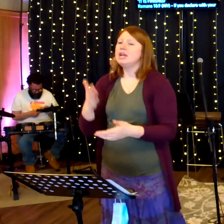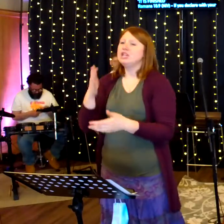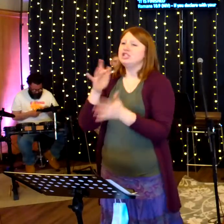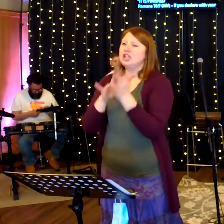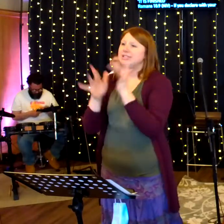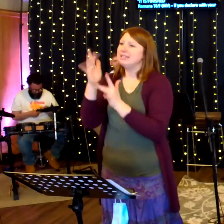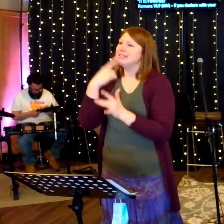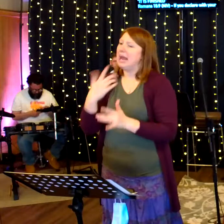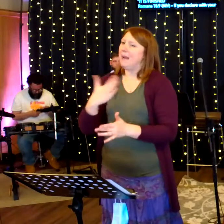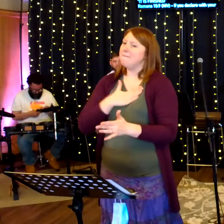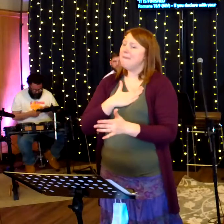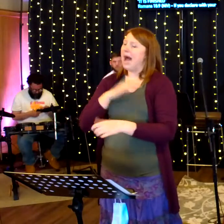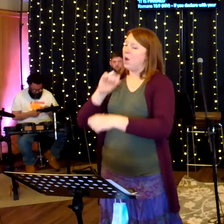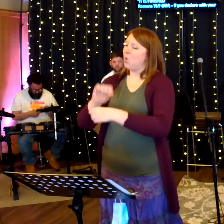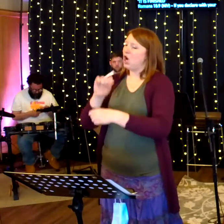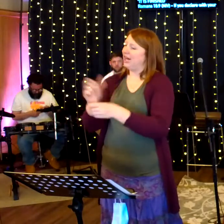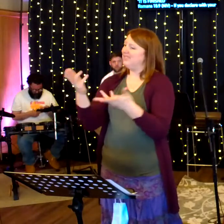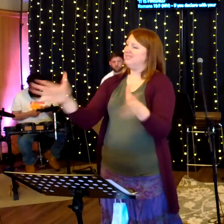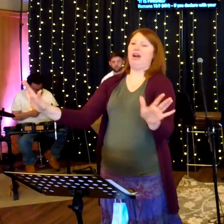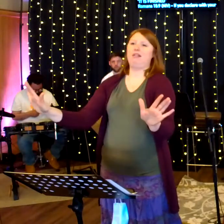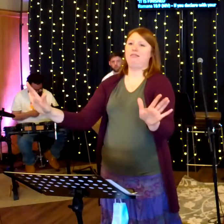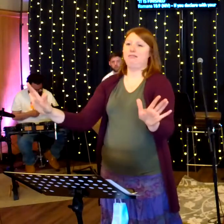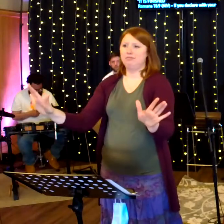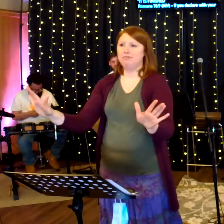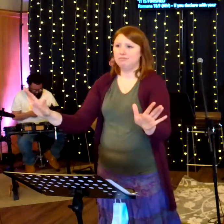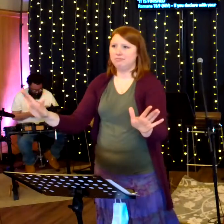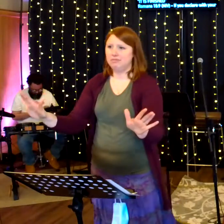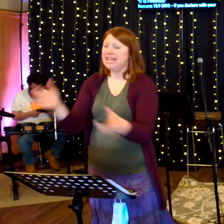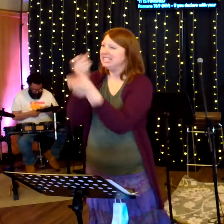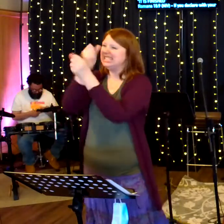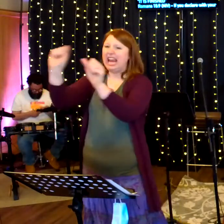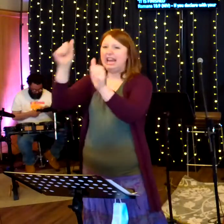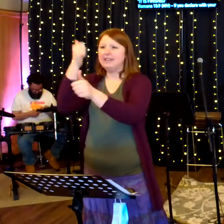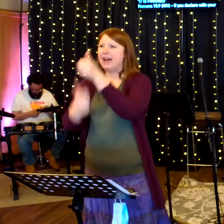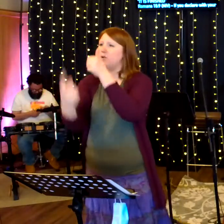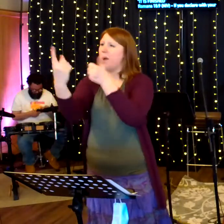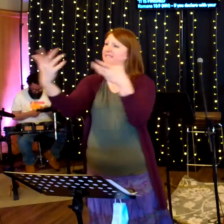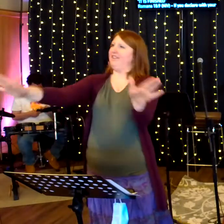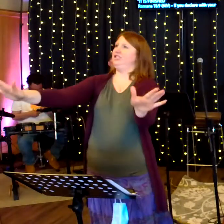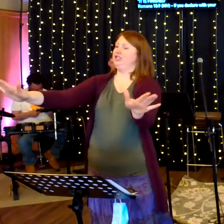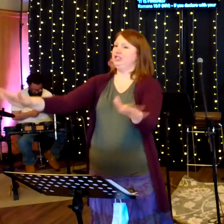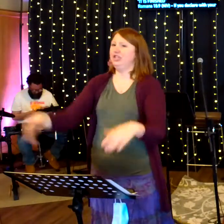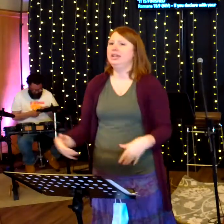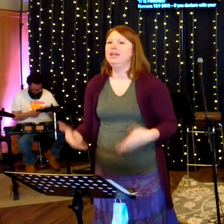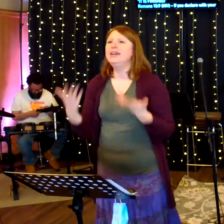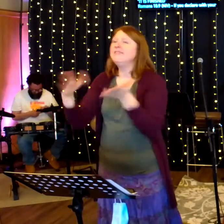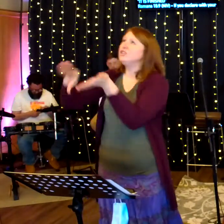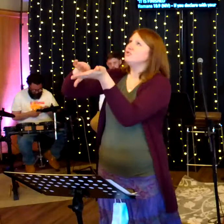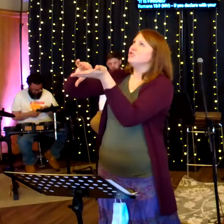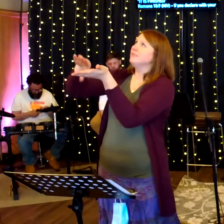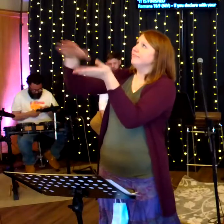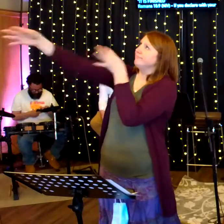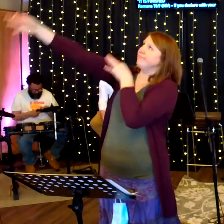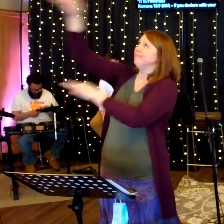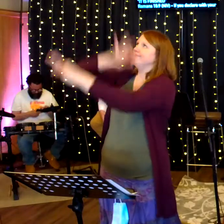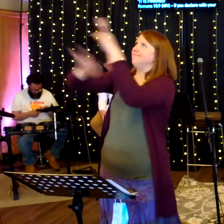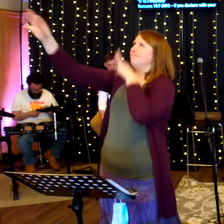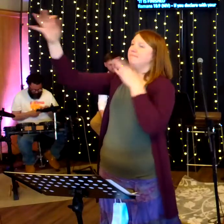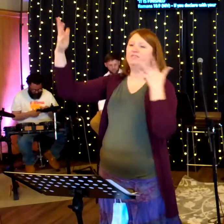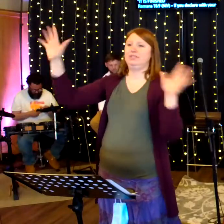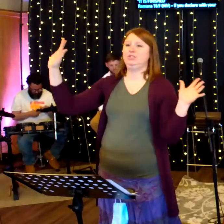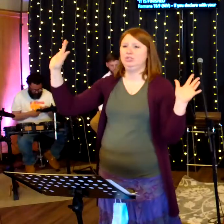done. Death is defeated. The sacrifice was given. Salvation is offered. Reconciliation to God, done.